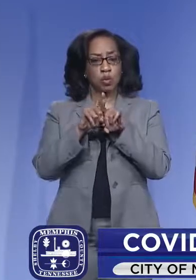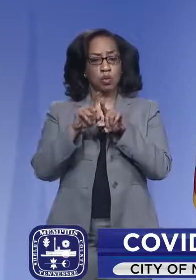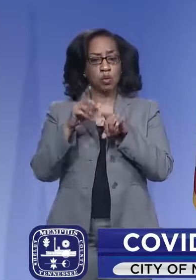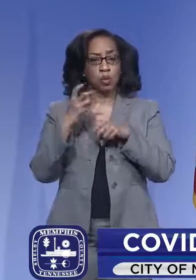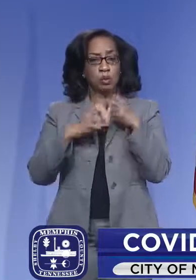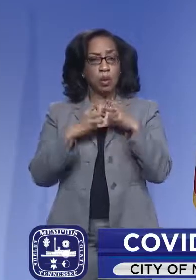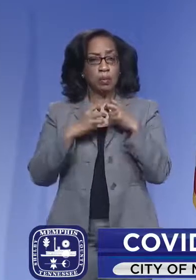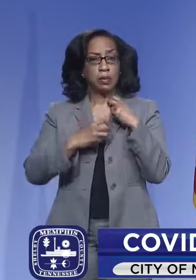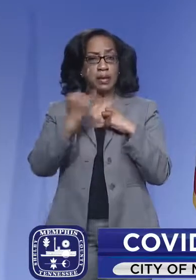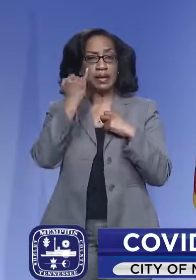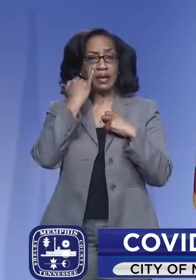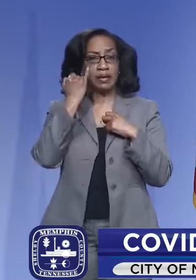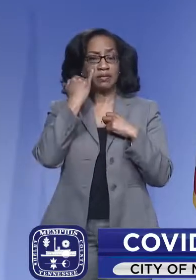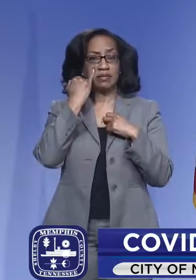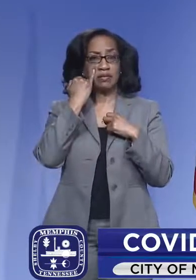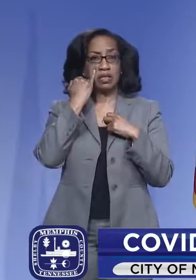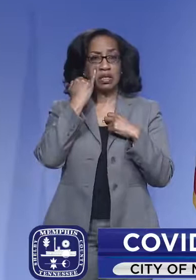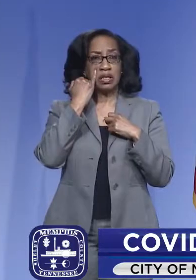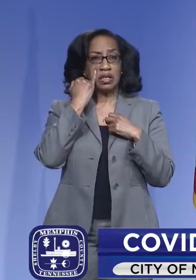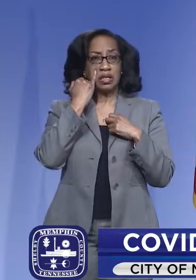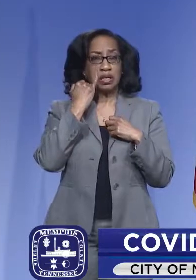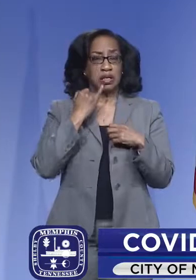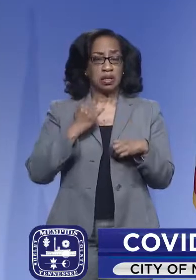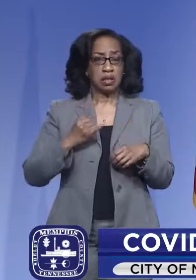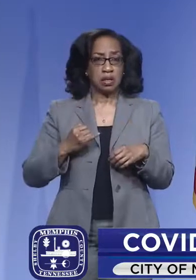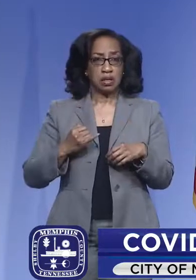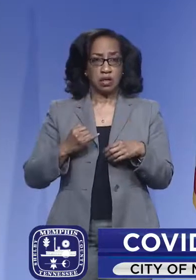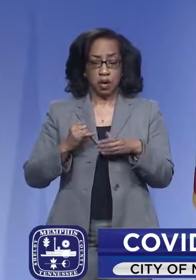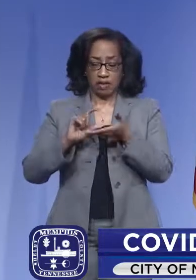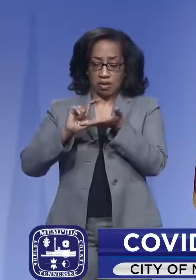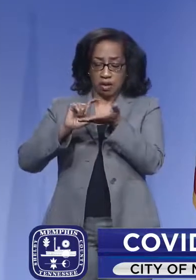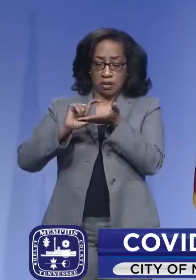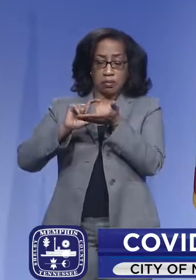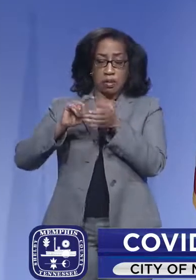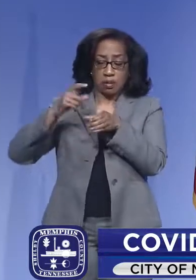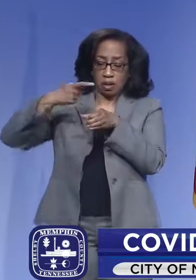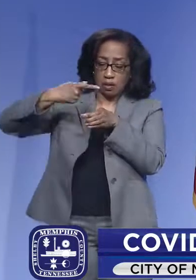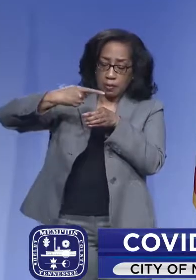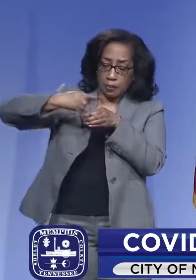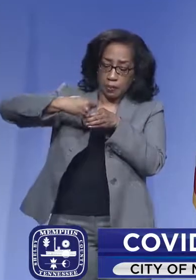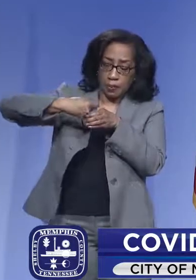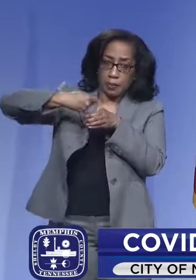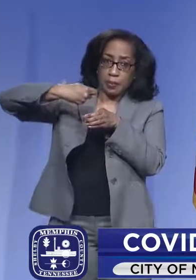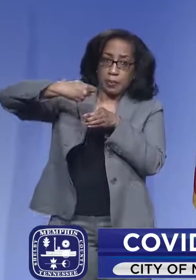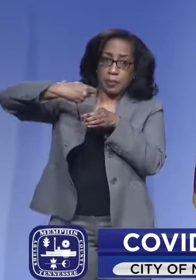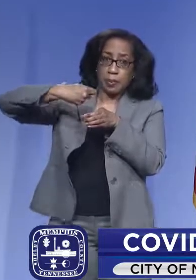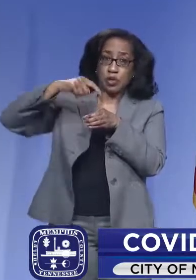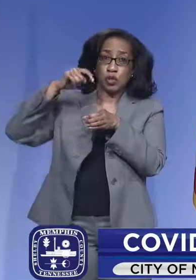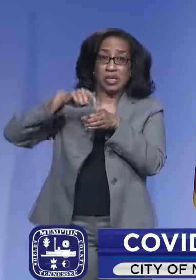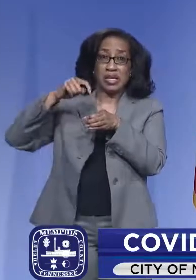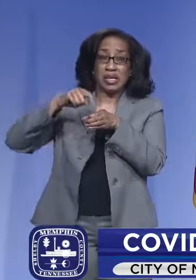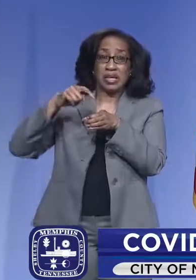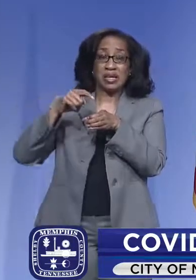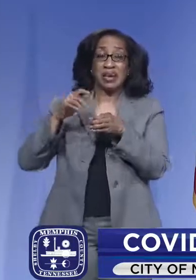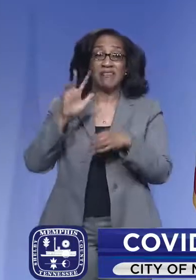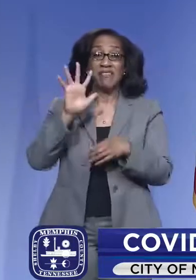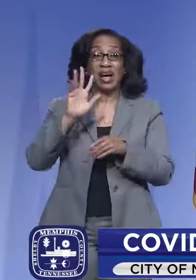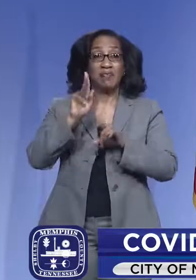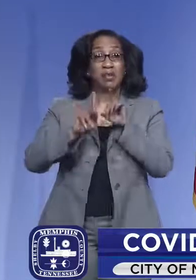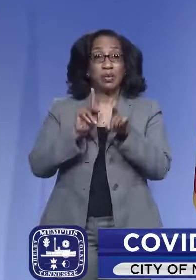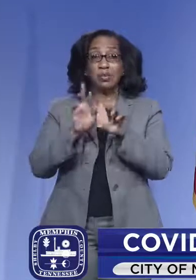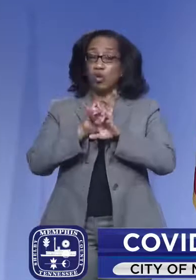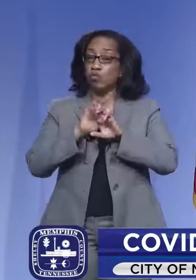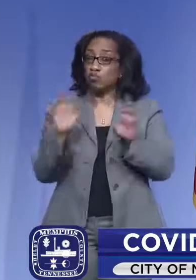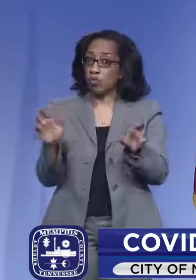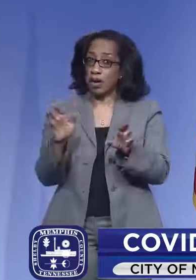you take a vaccine from a vial, for Pfizer, you have to have 5 other people ready to receive it within